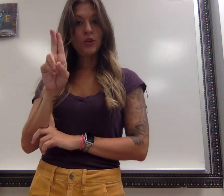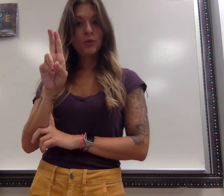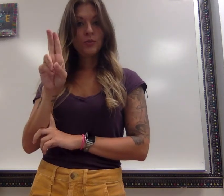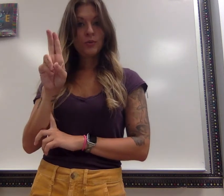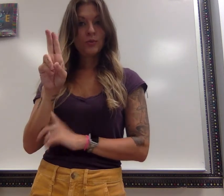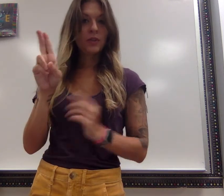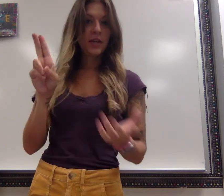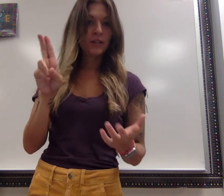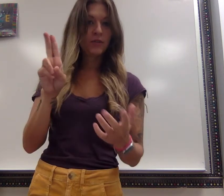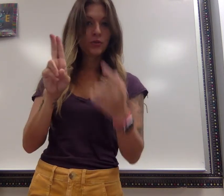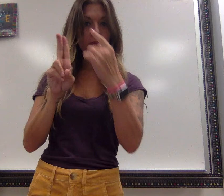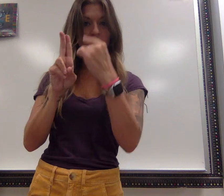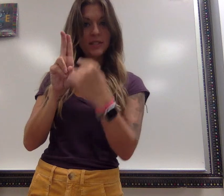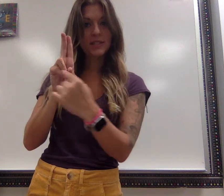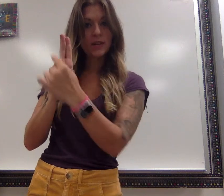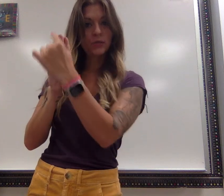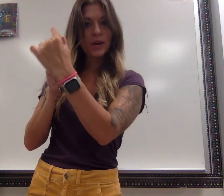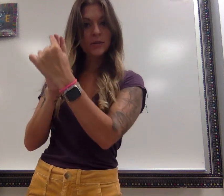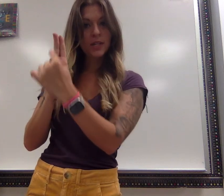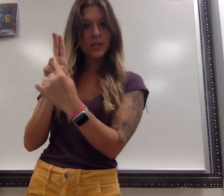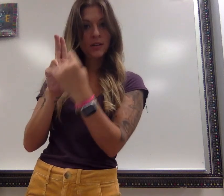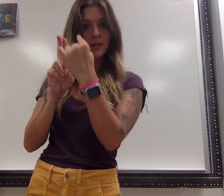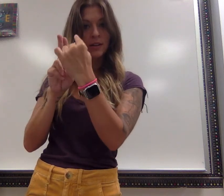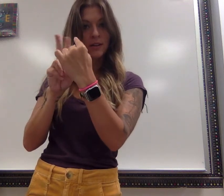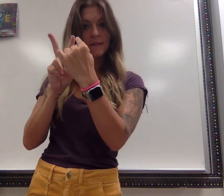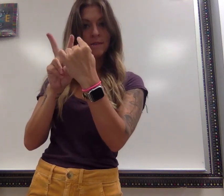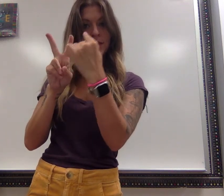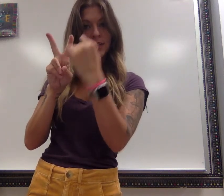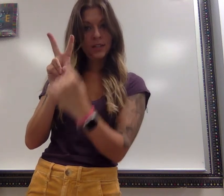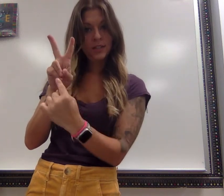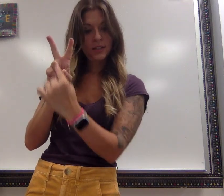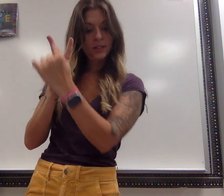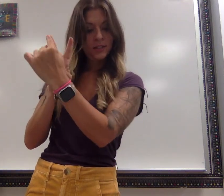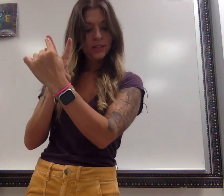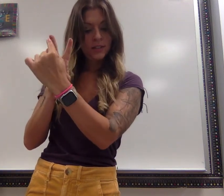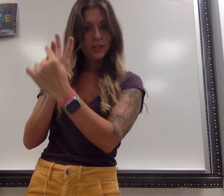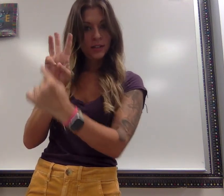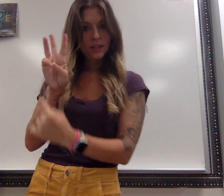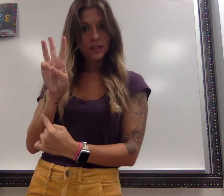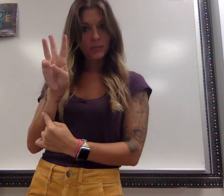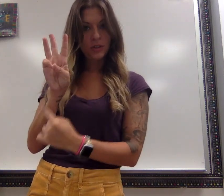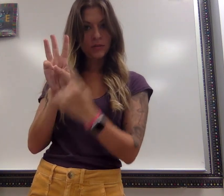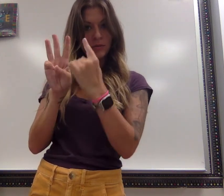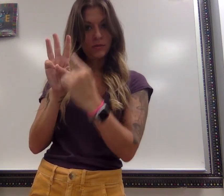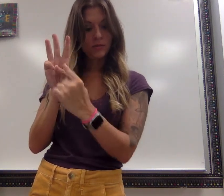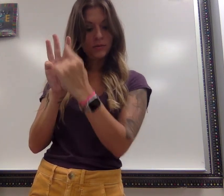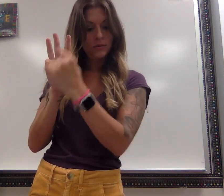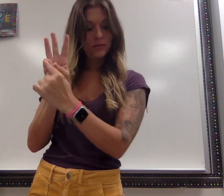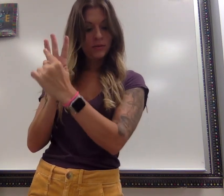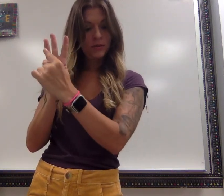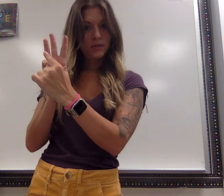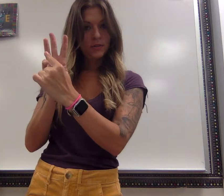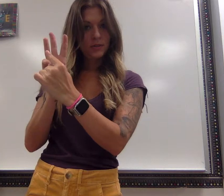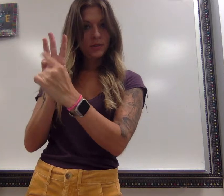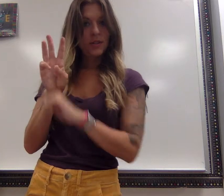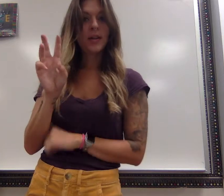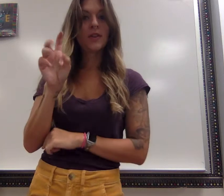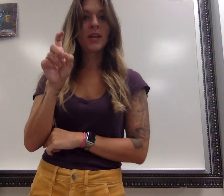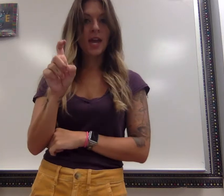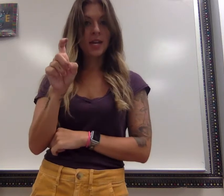U, kind of visual because it's that rounded. V, W, and then